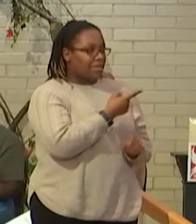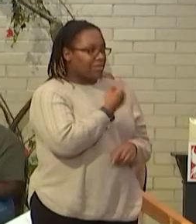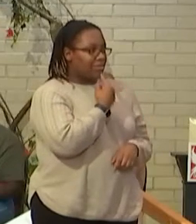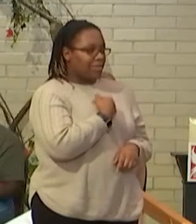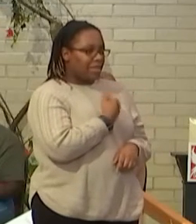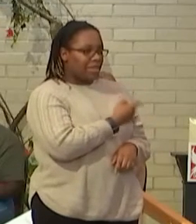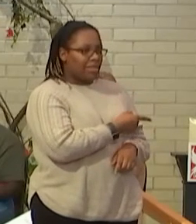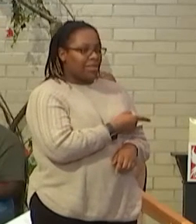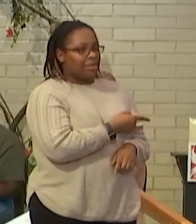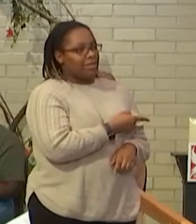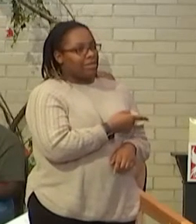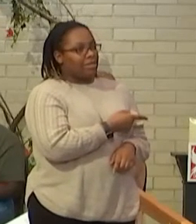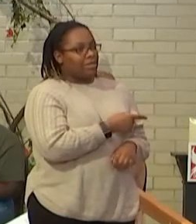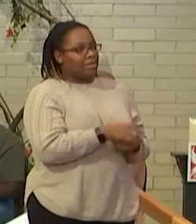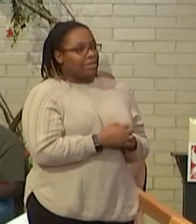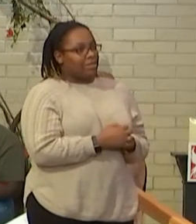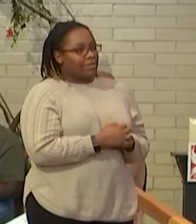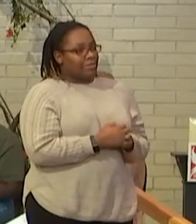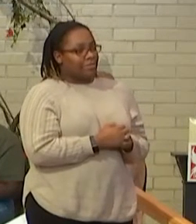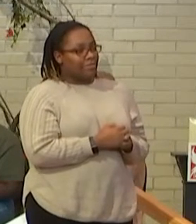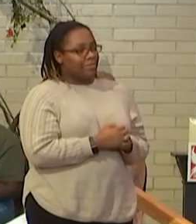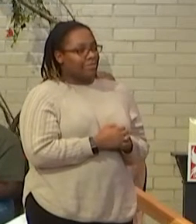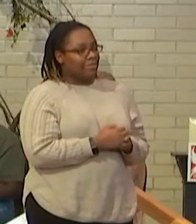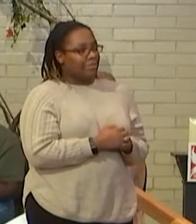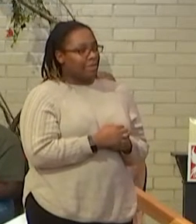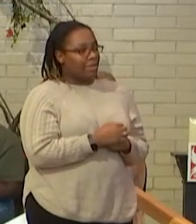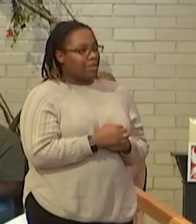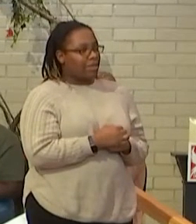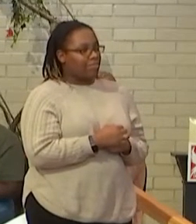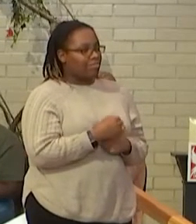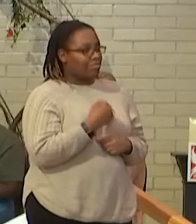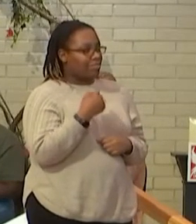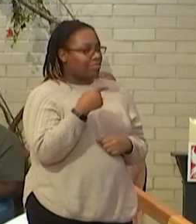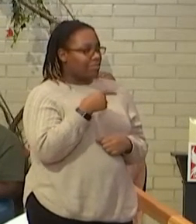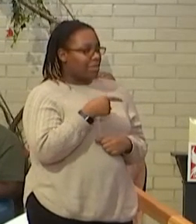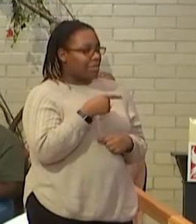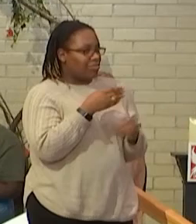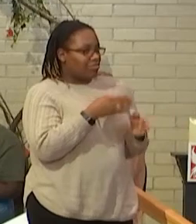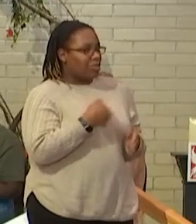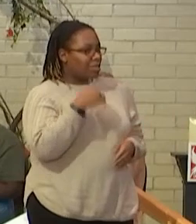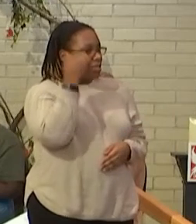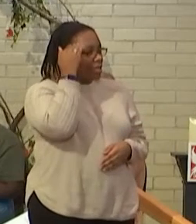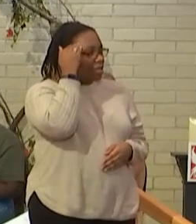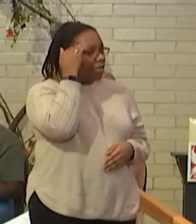it, well, I know this person, so I know that he said it